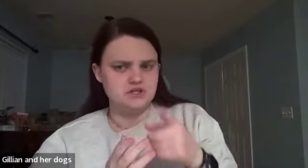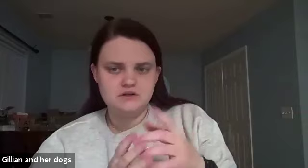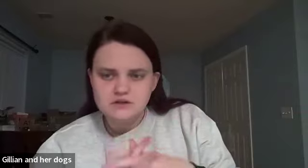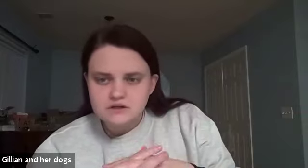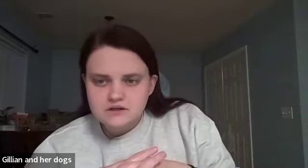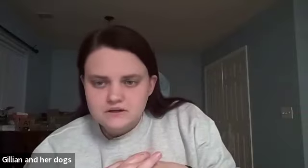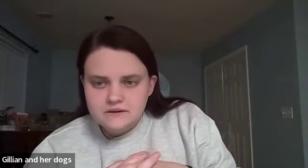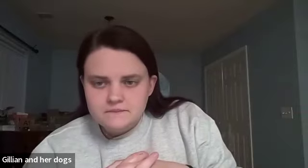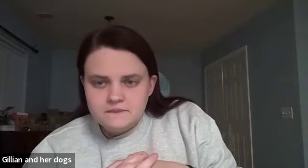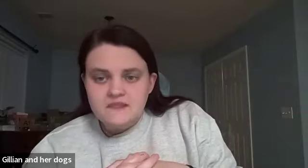sure.